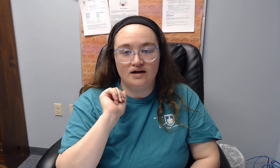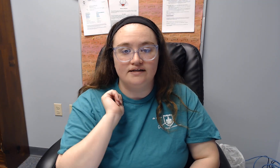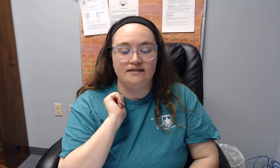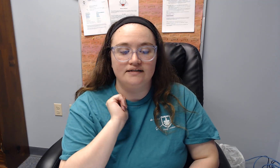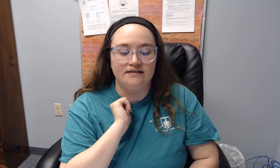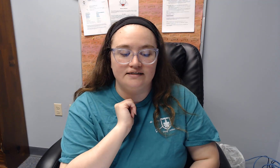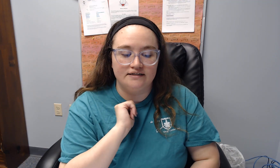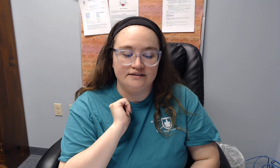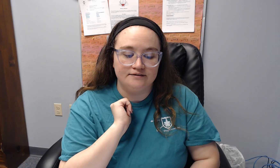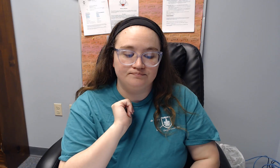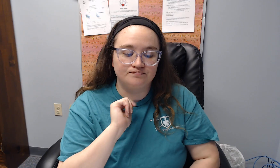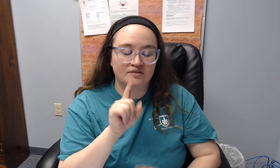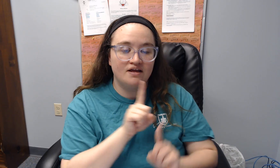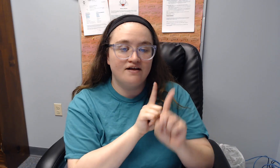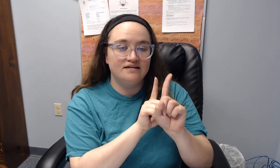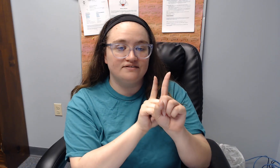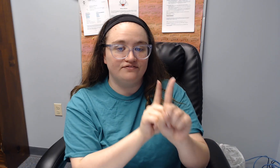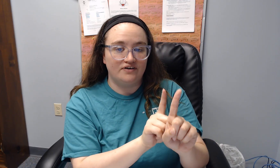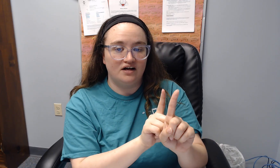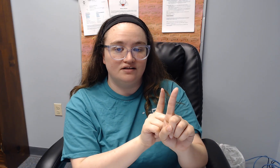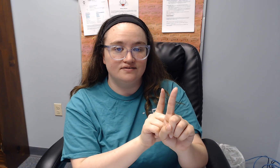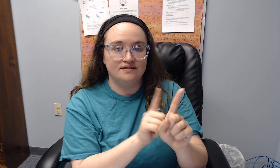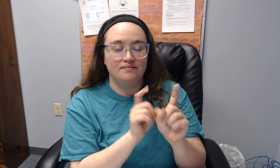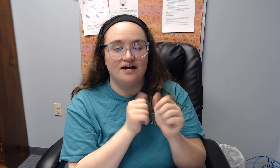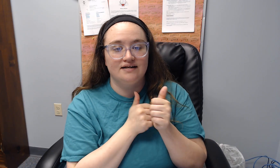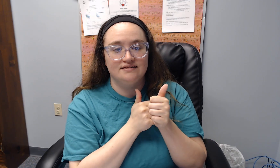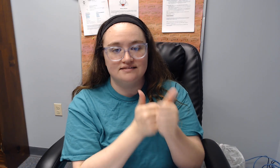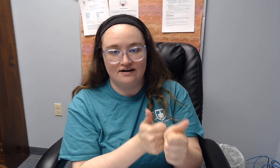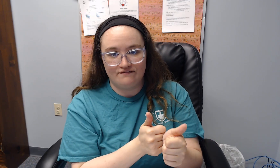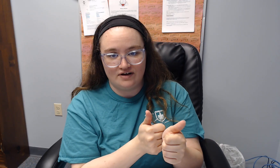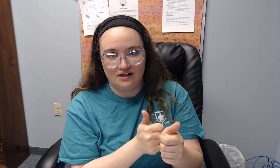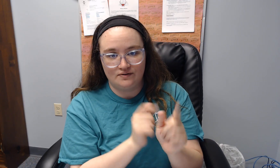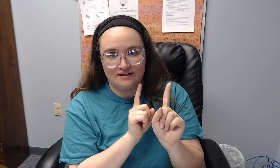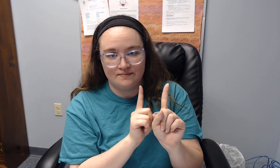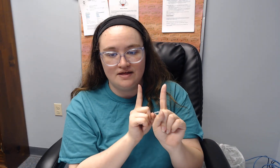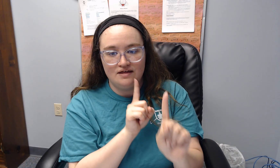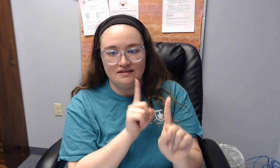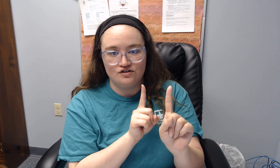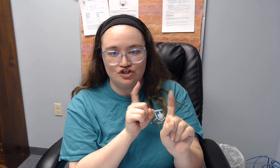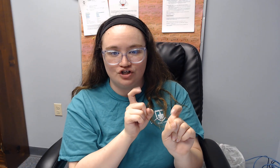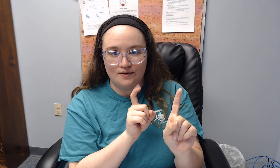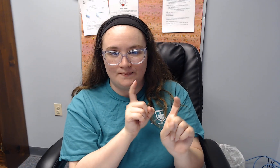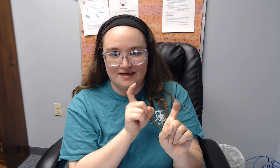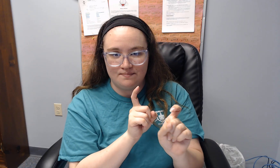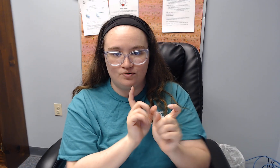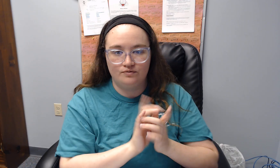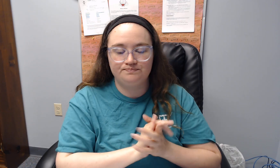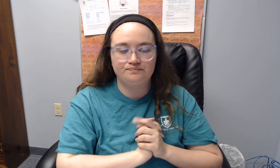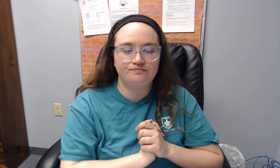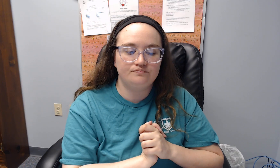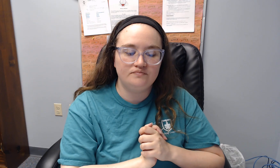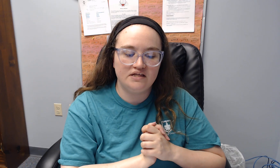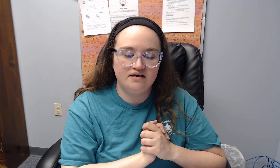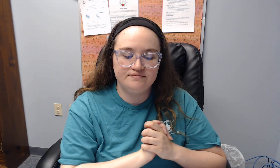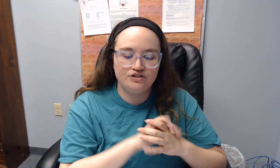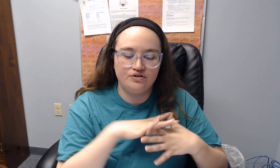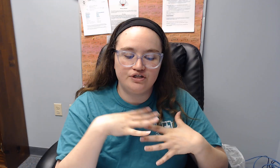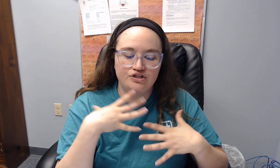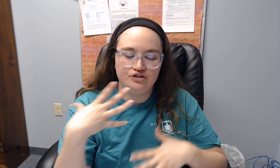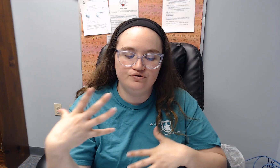walking to follow somebody instead of following them. Those are your little people. So you can use